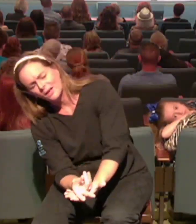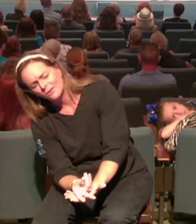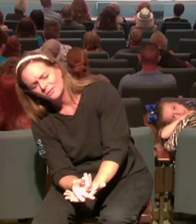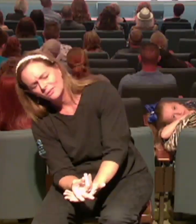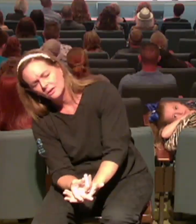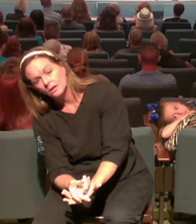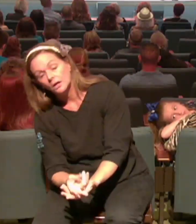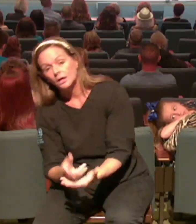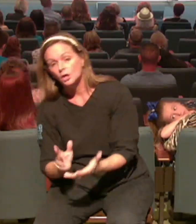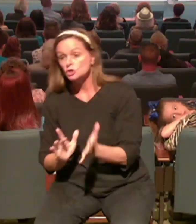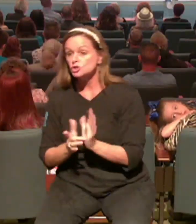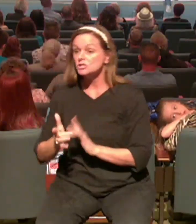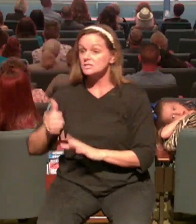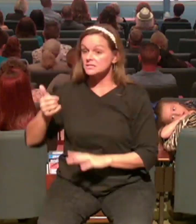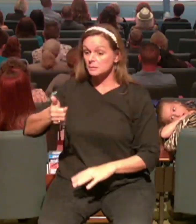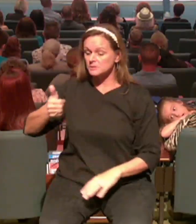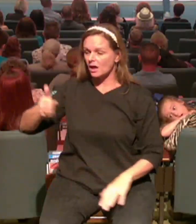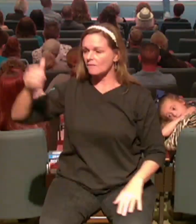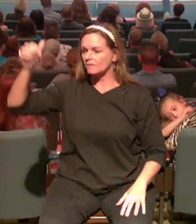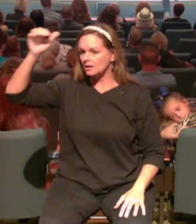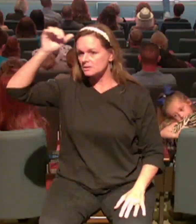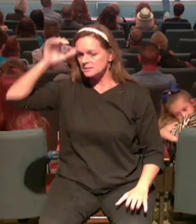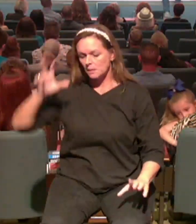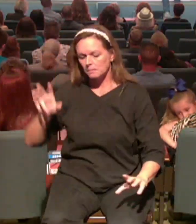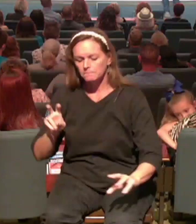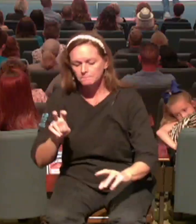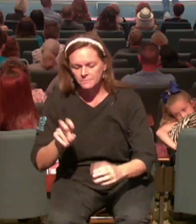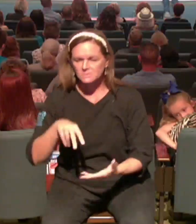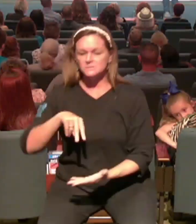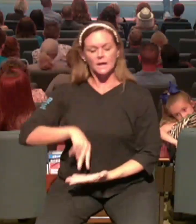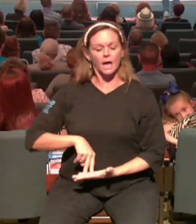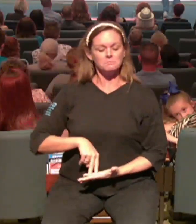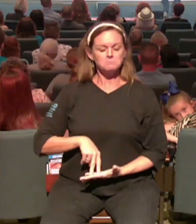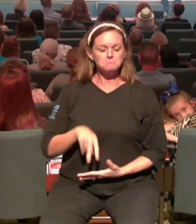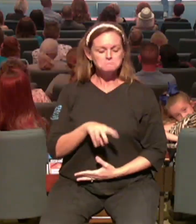He stoops down to the ground.